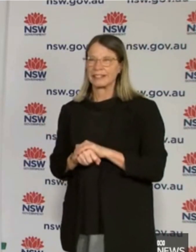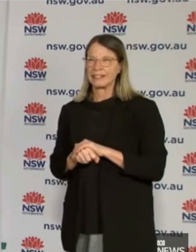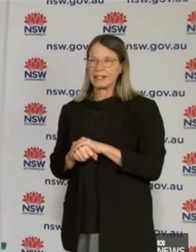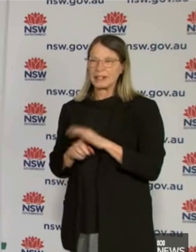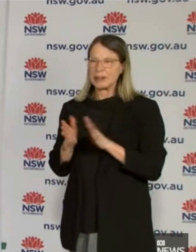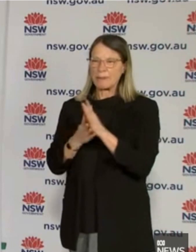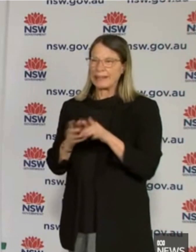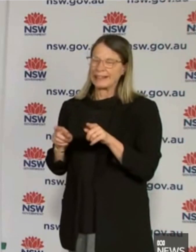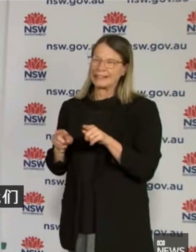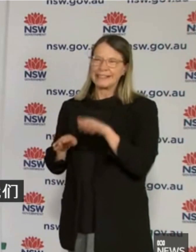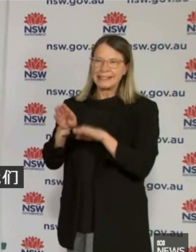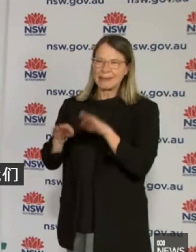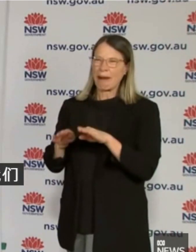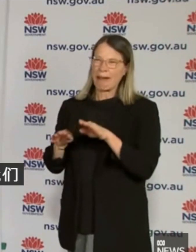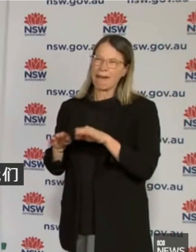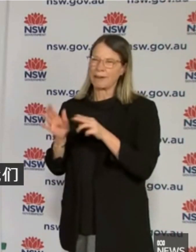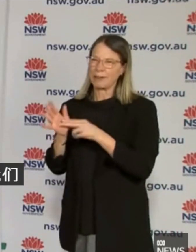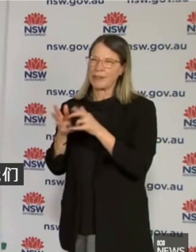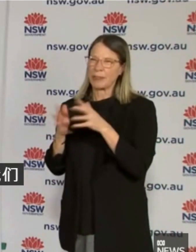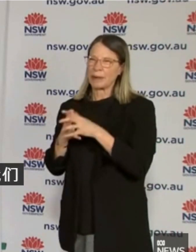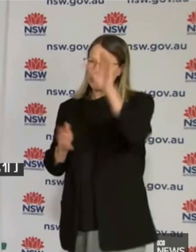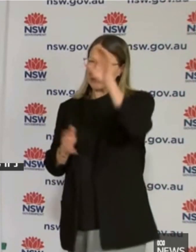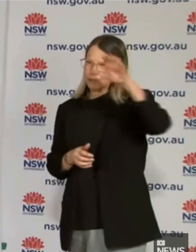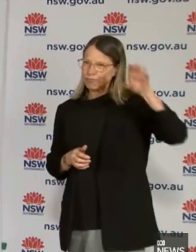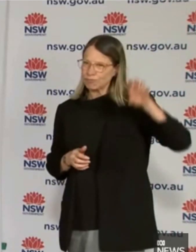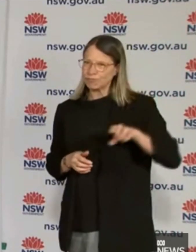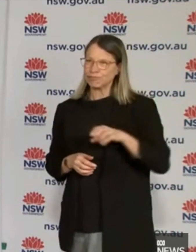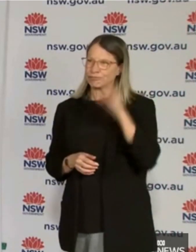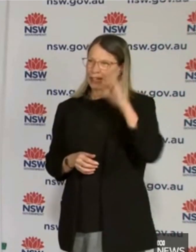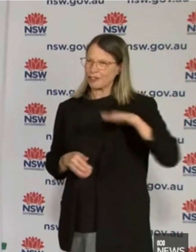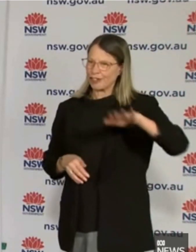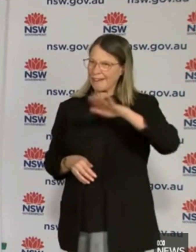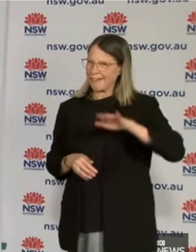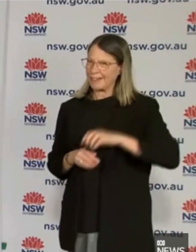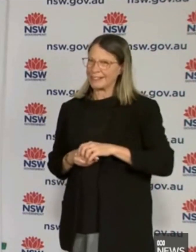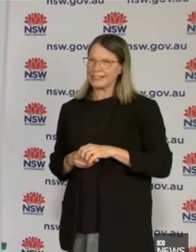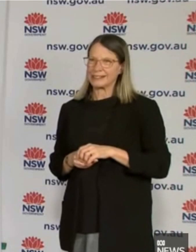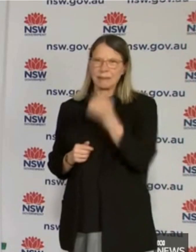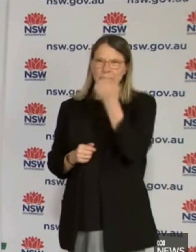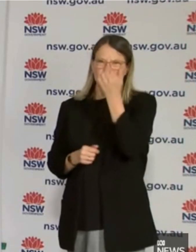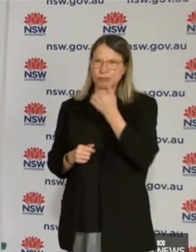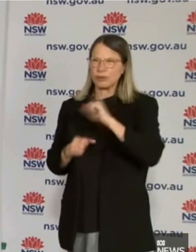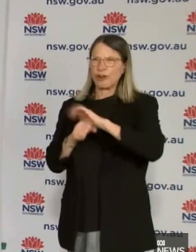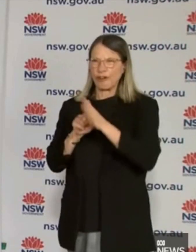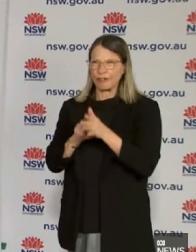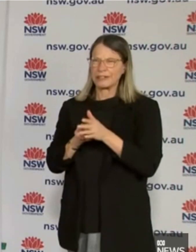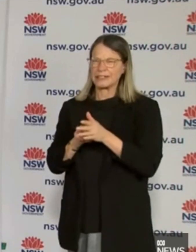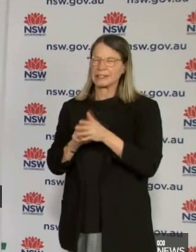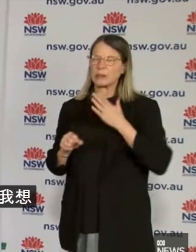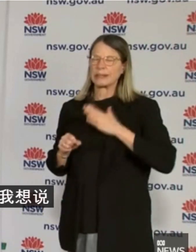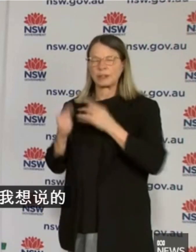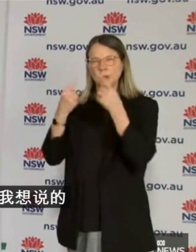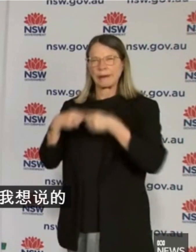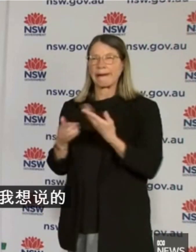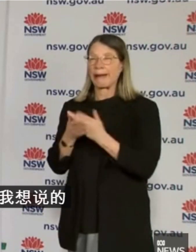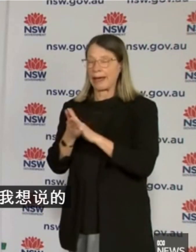and WAs sitting within our own state, in a sense, populations that are the same. We've got to work through how we manage that. But what I would say in the short term, while we're